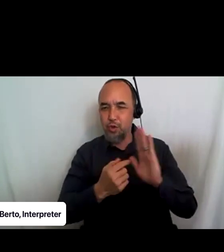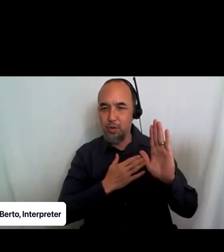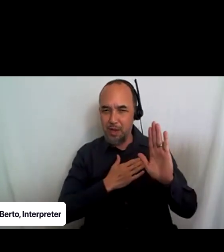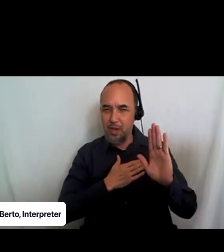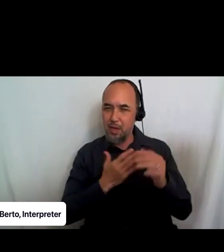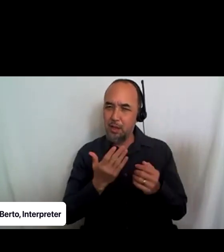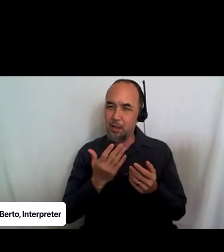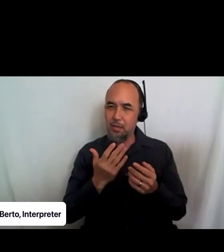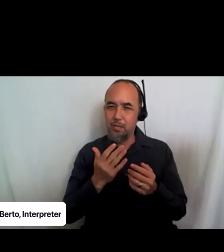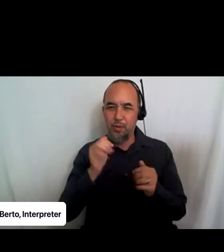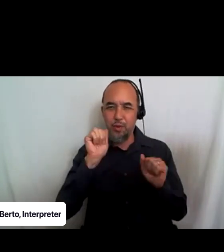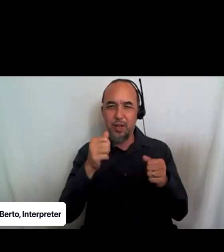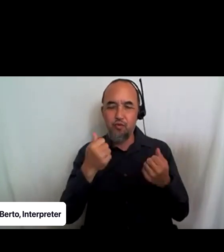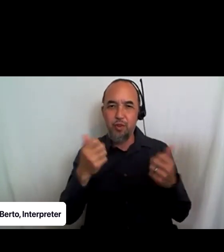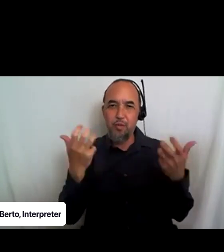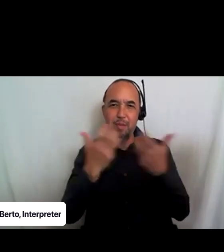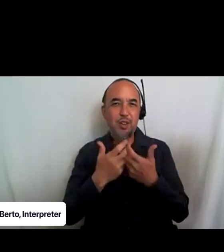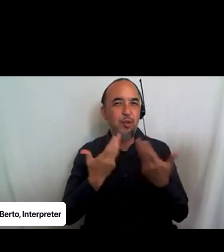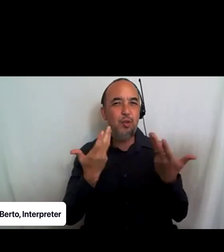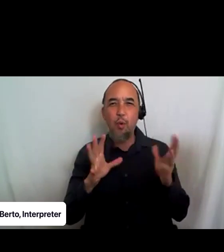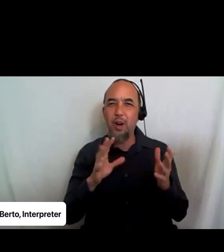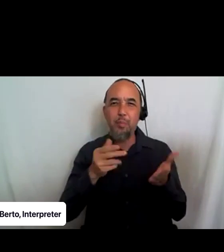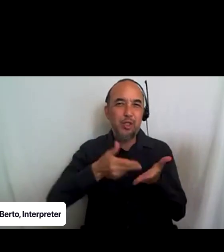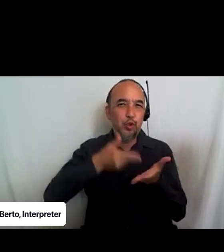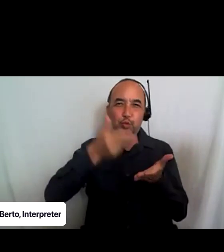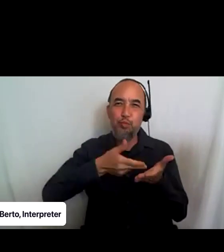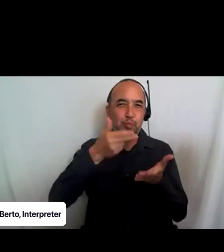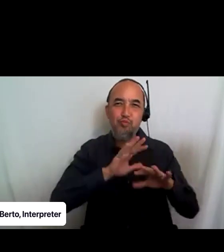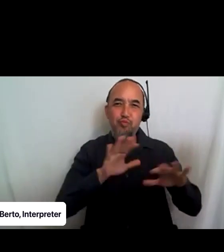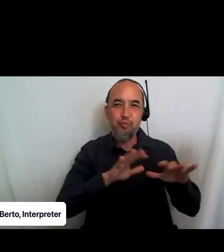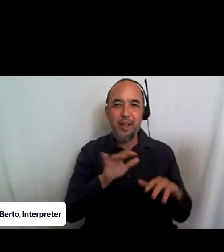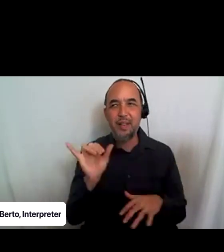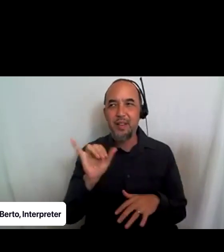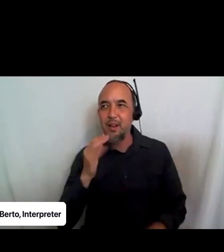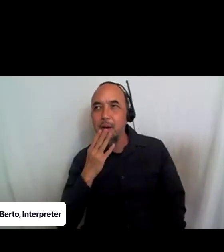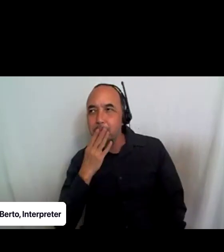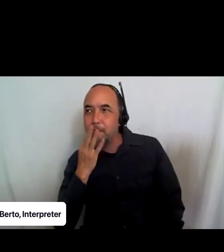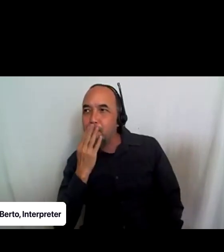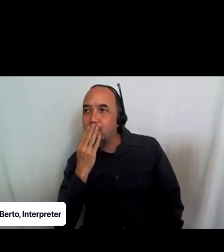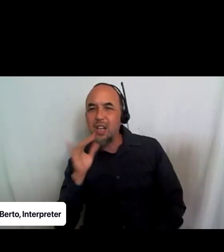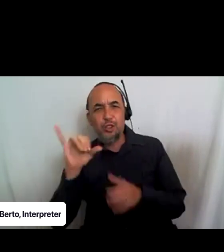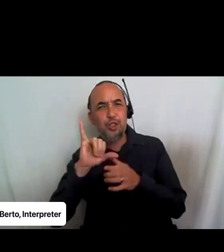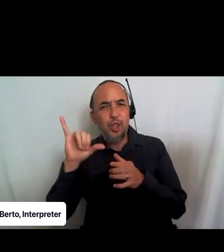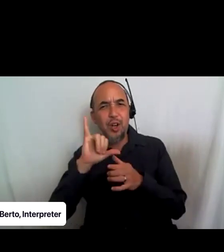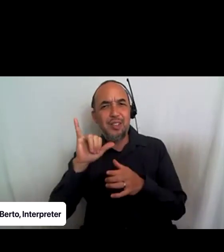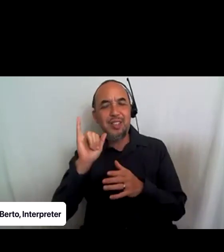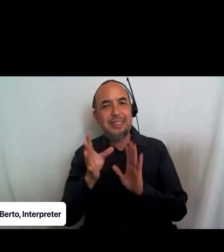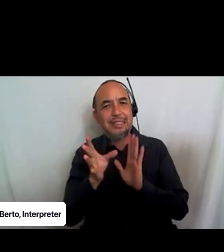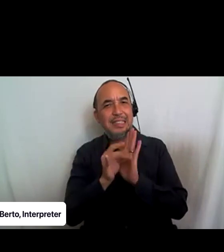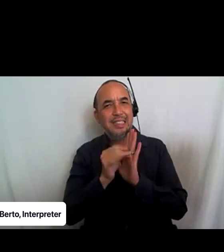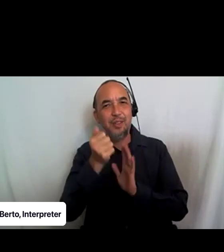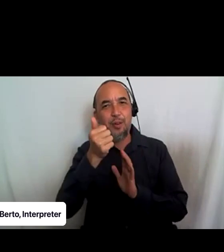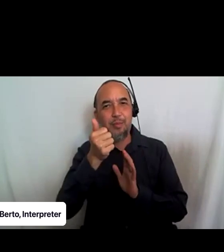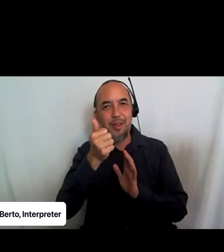is not soupy. You want it to kind of be like a sauce that kind of sticks a little bit to the